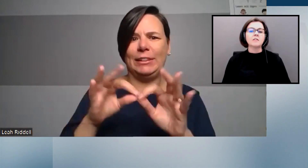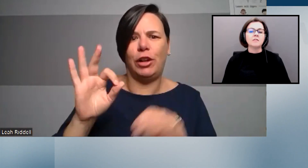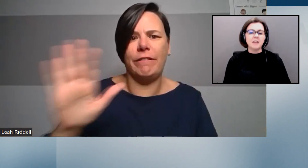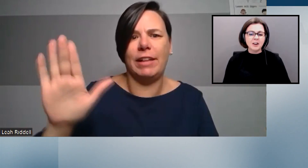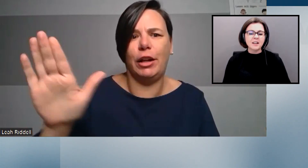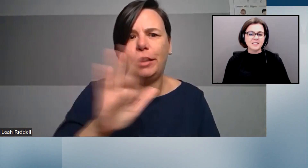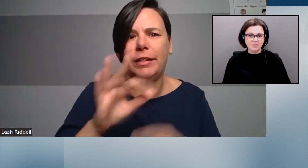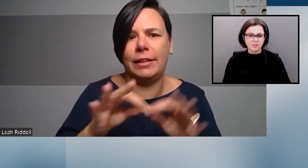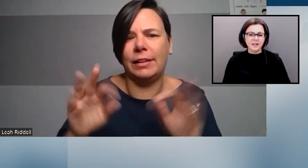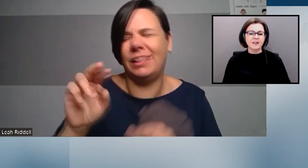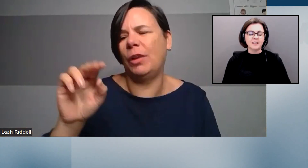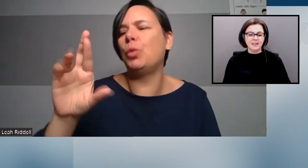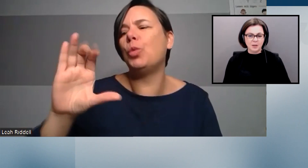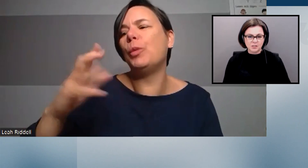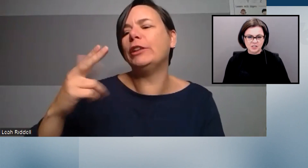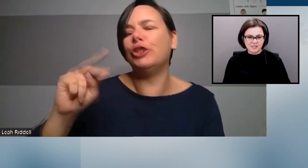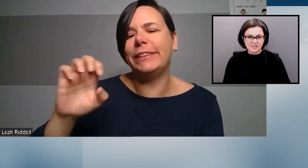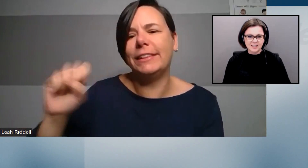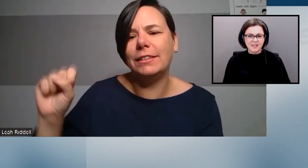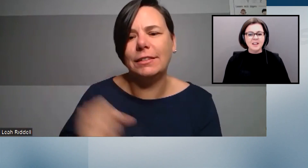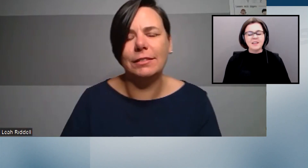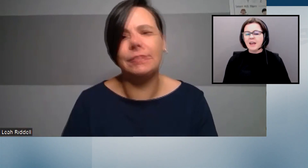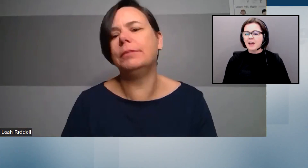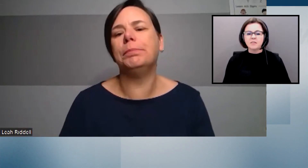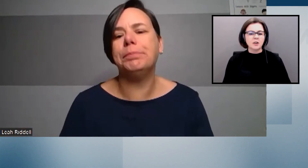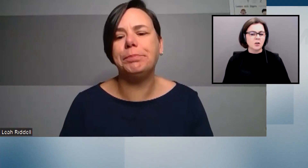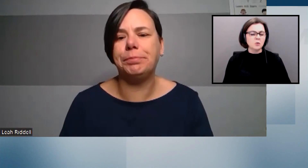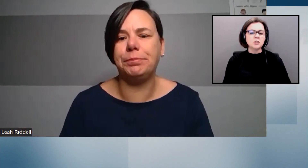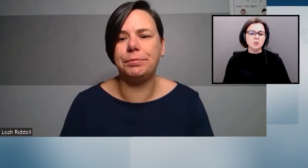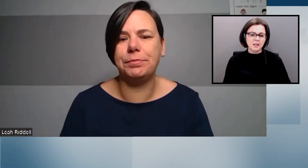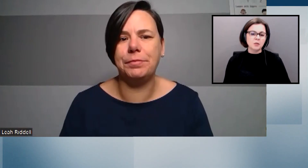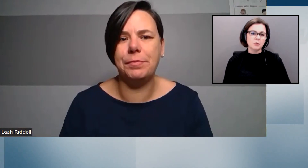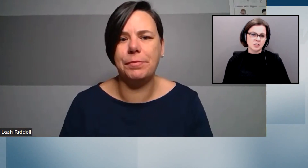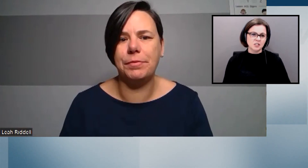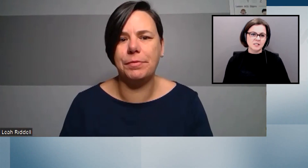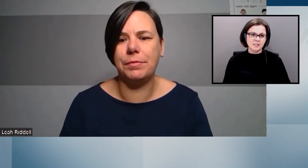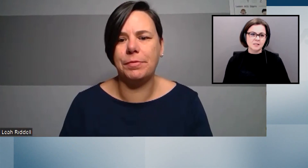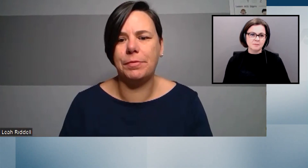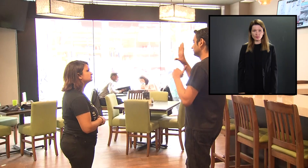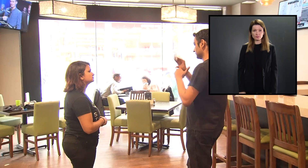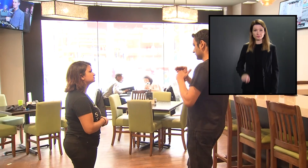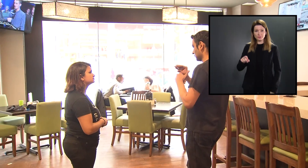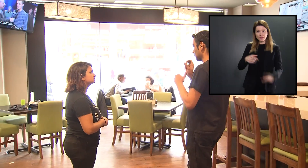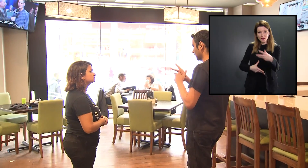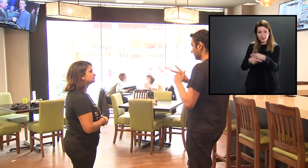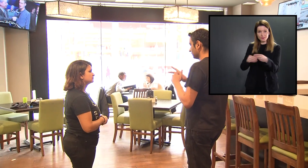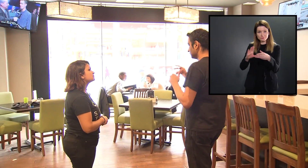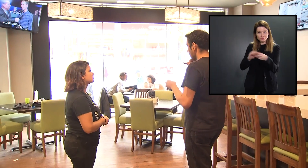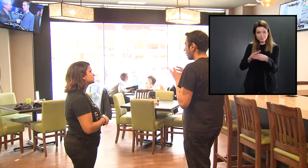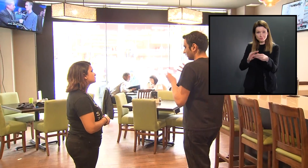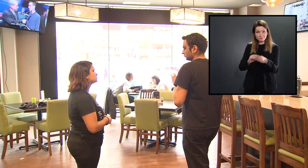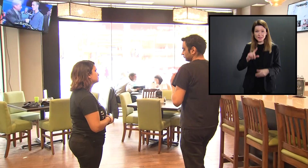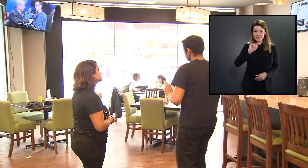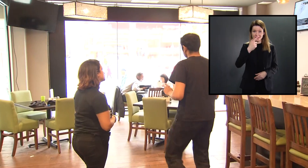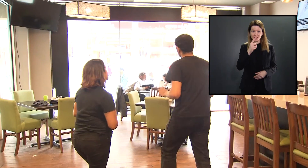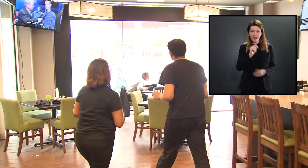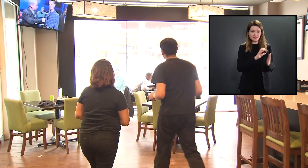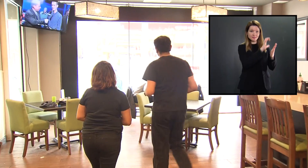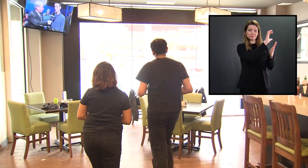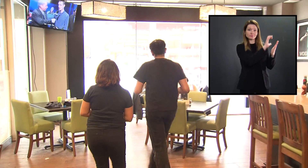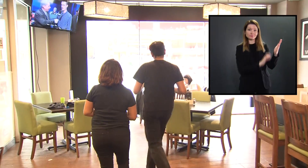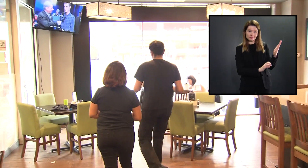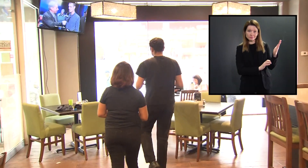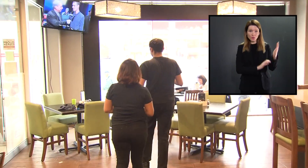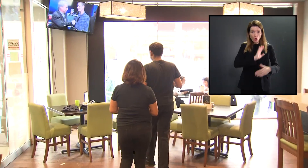are very differing languages. They have their own unique richness. She adds that text